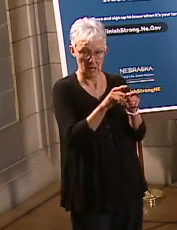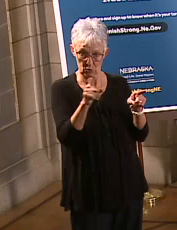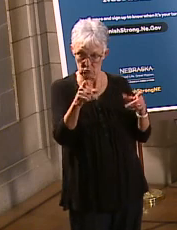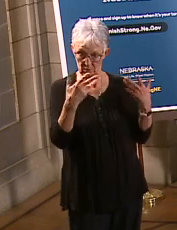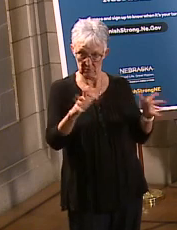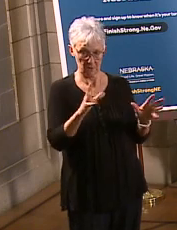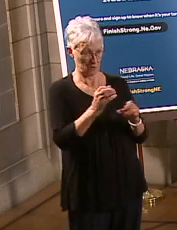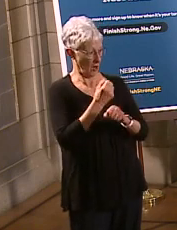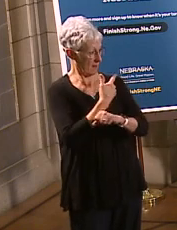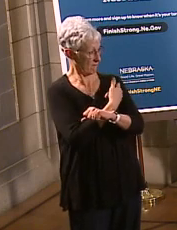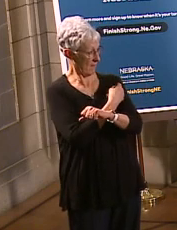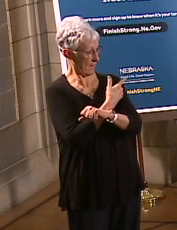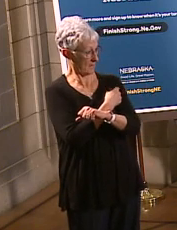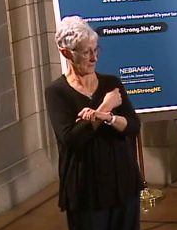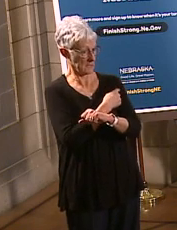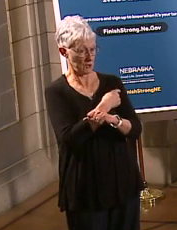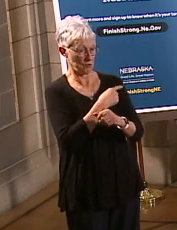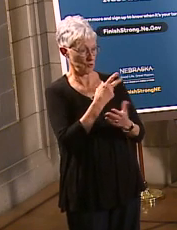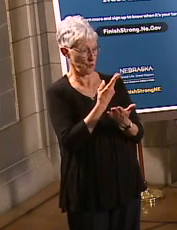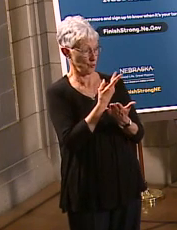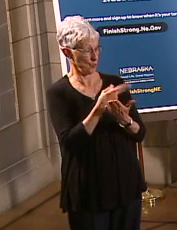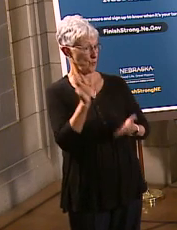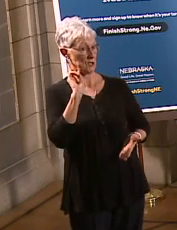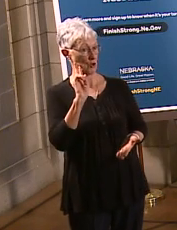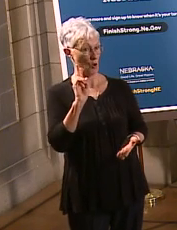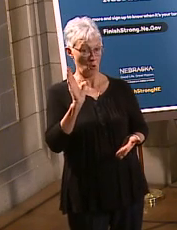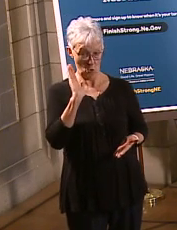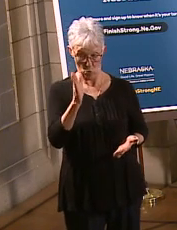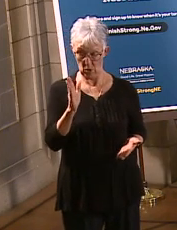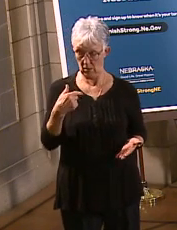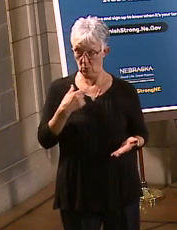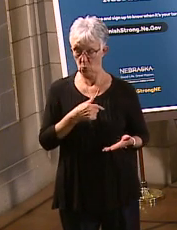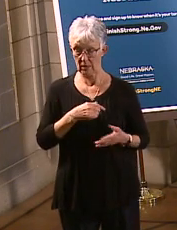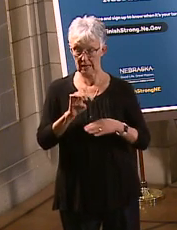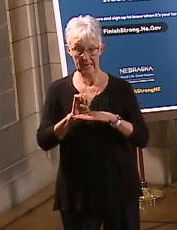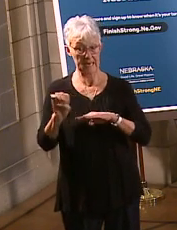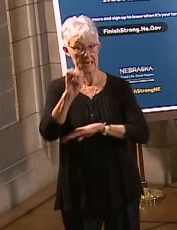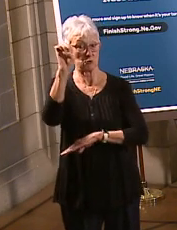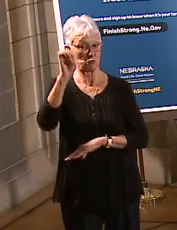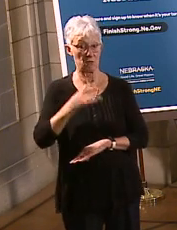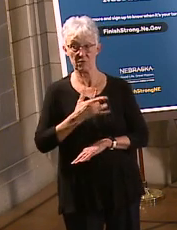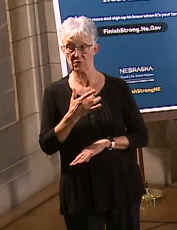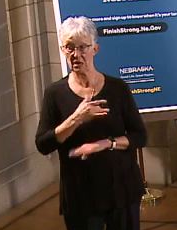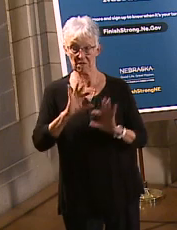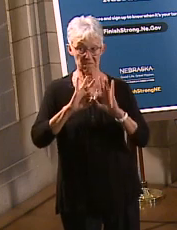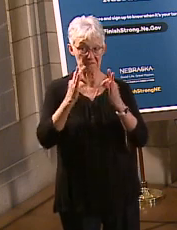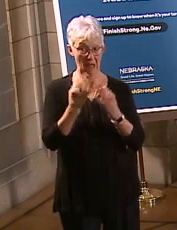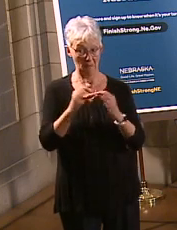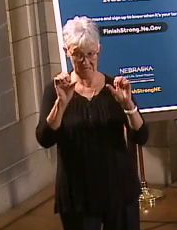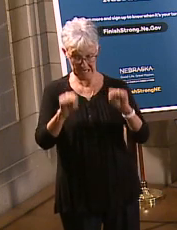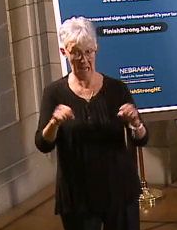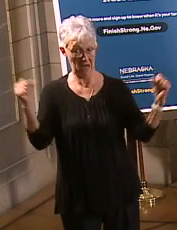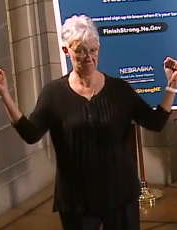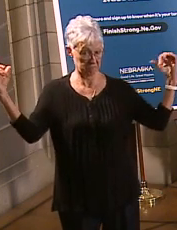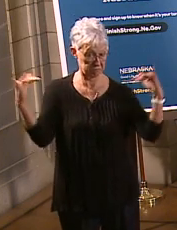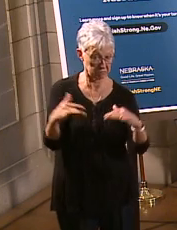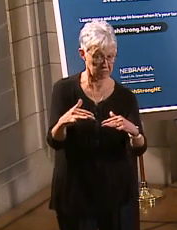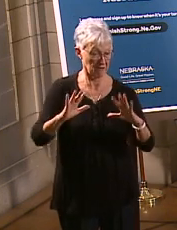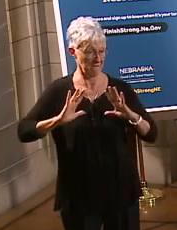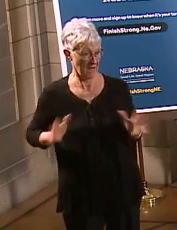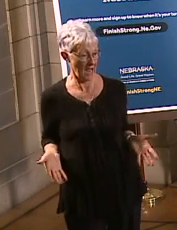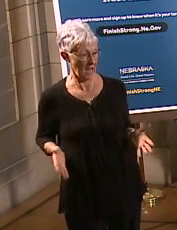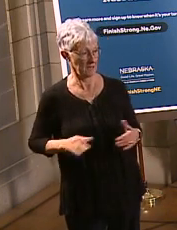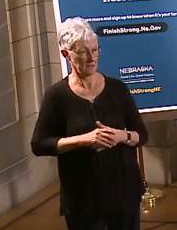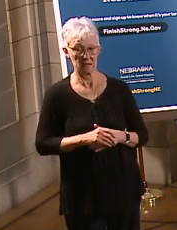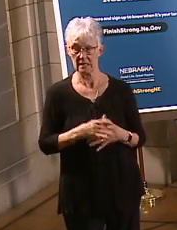weeks later, will it change, you know, Easter get-togethers, and how is my family talking about it? Actually,